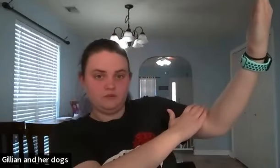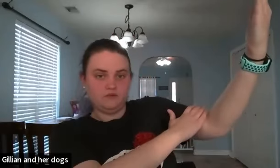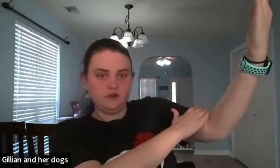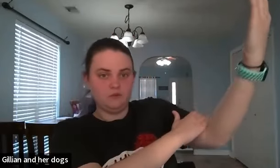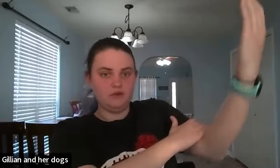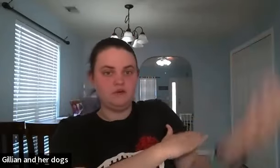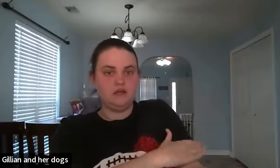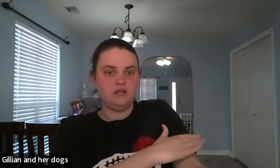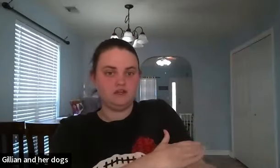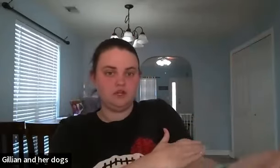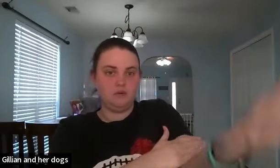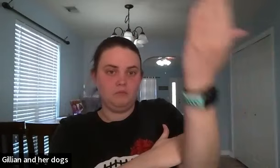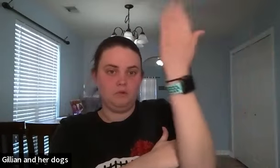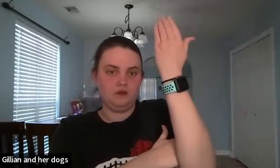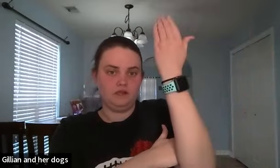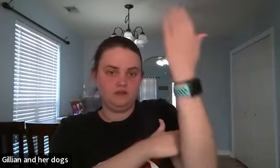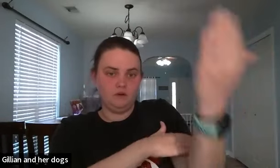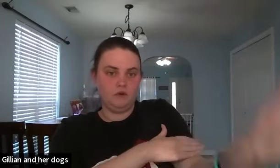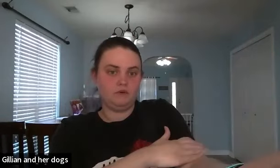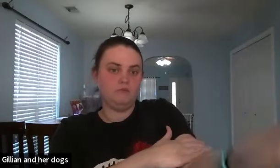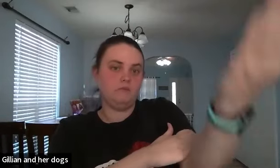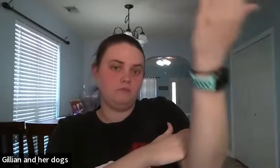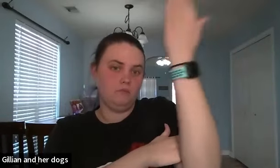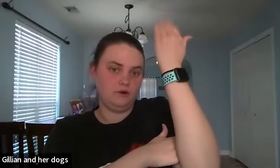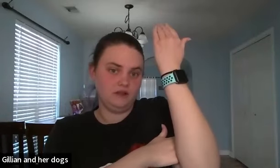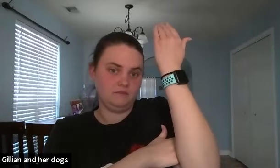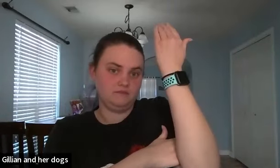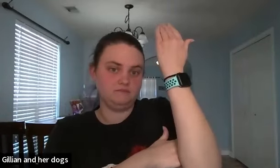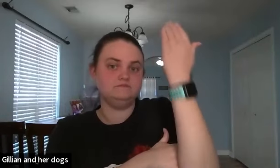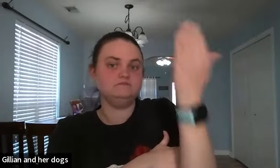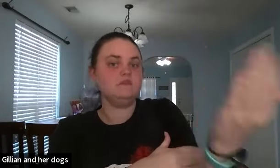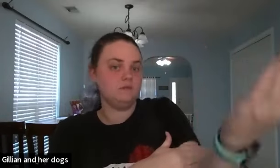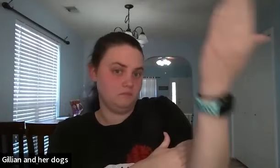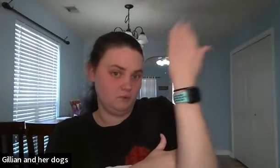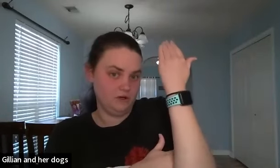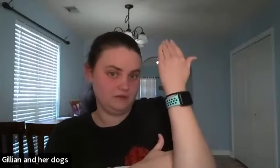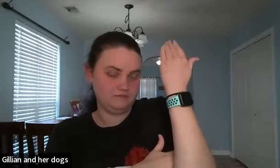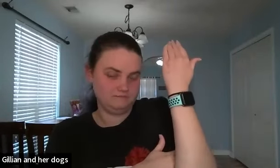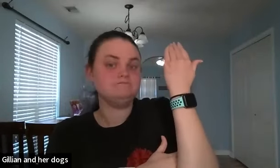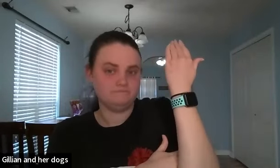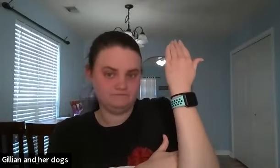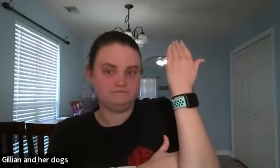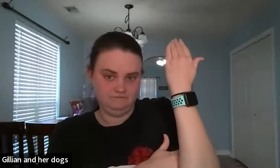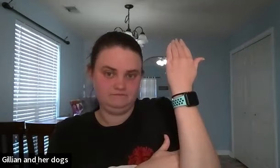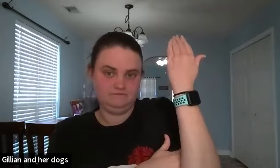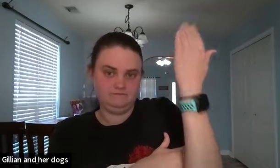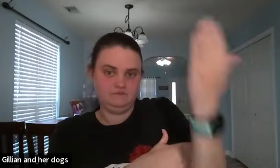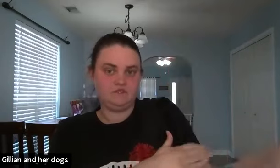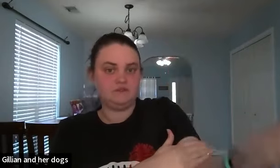before your elbow, and you're gonna go morning. You go up, morning, morning. So this